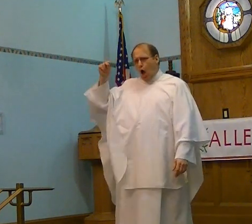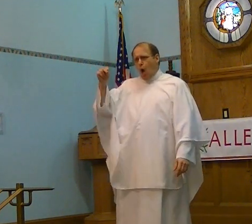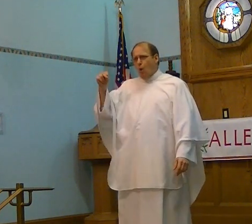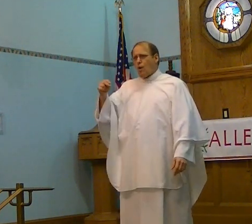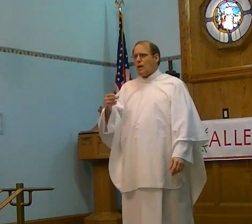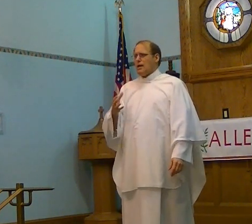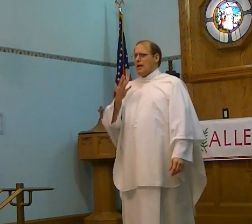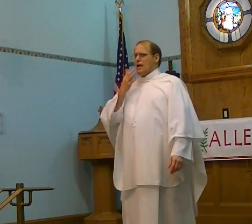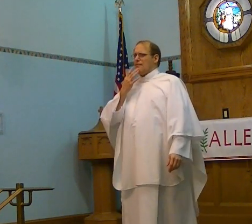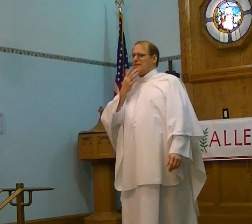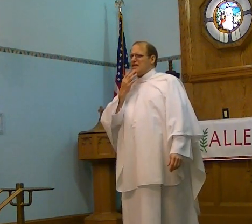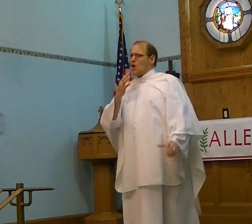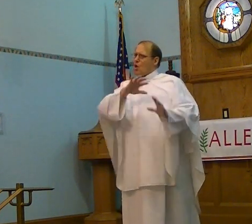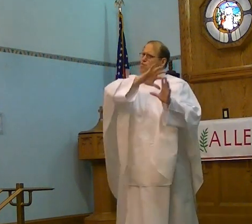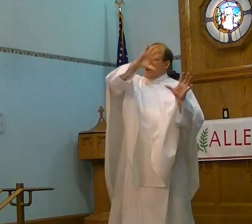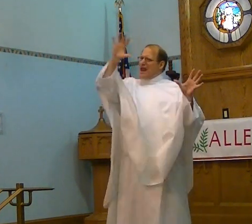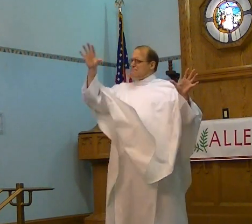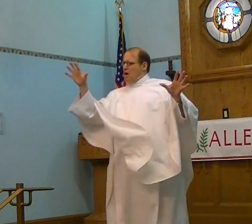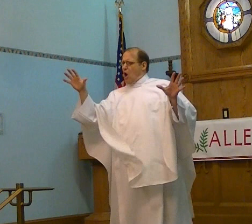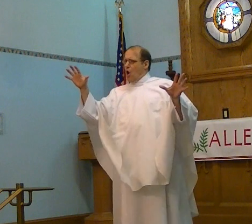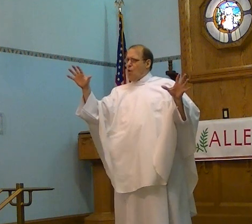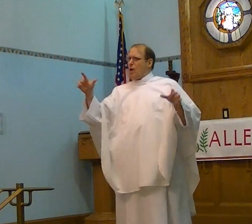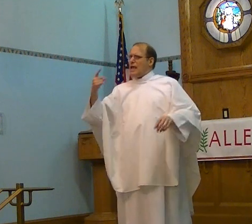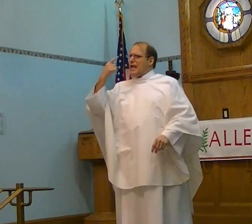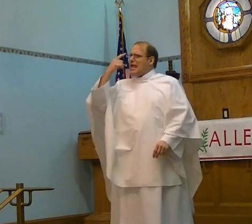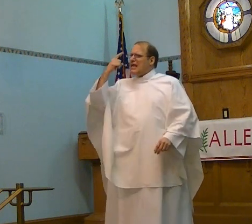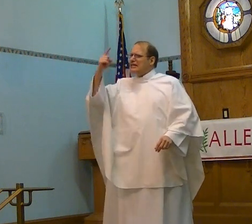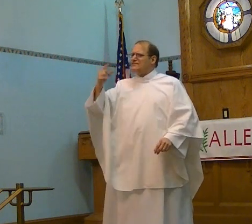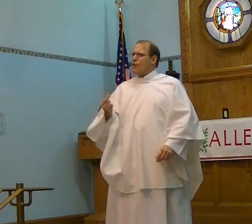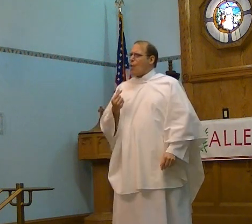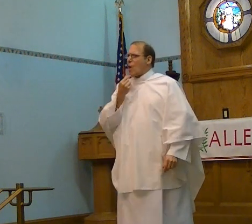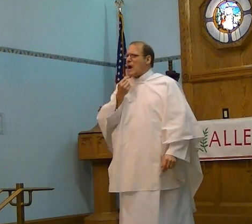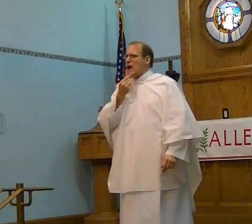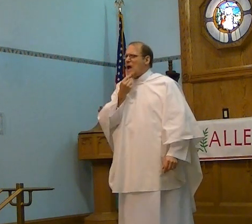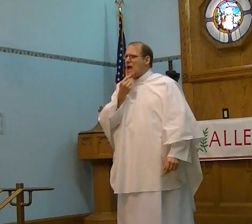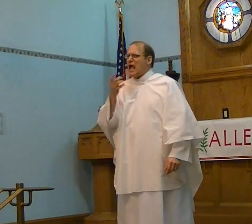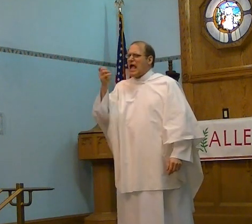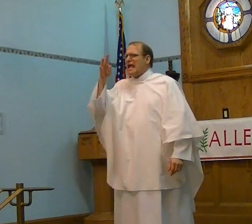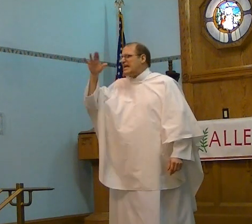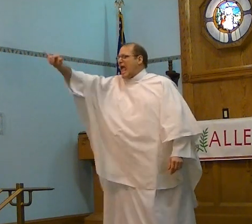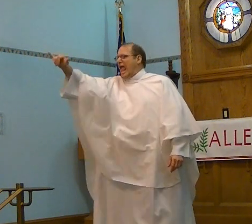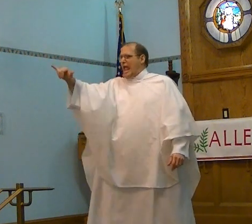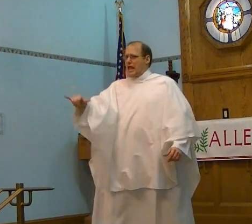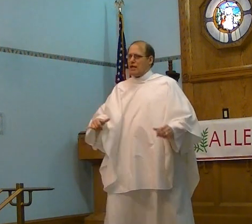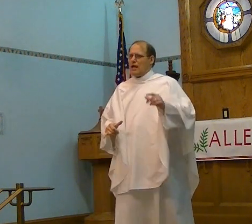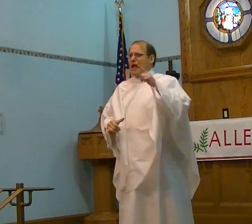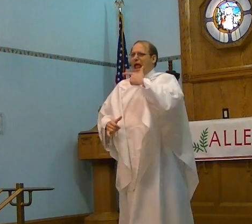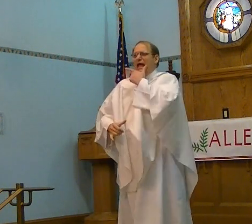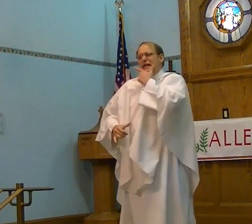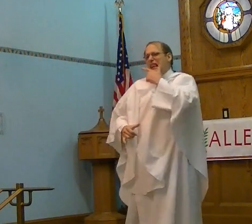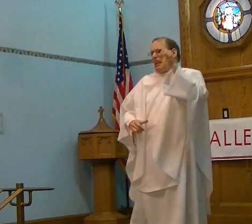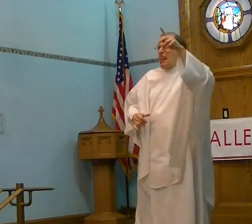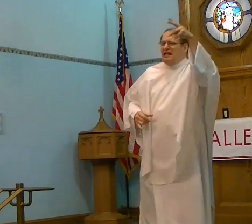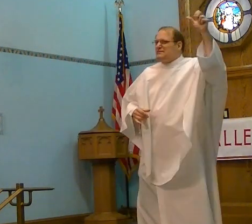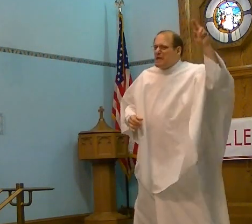no, the rainbow is for gay and lesbian.